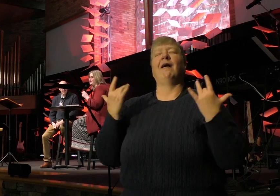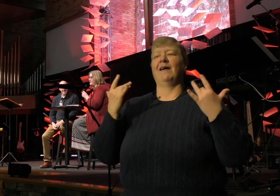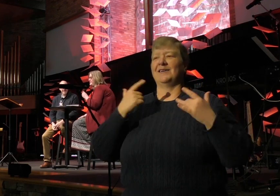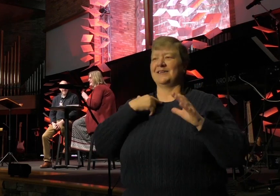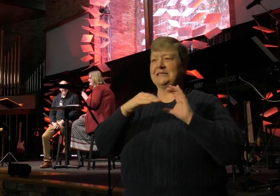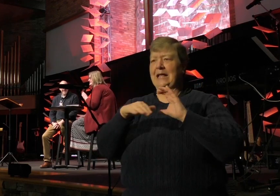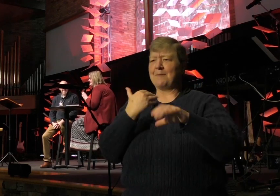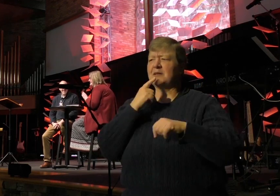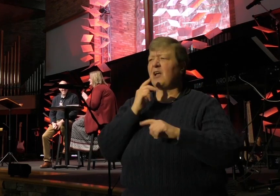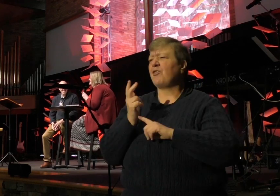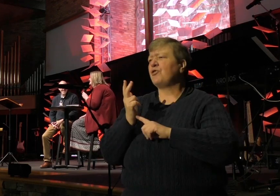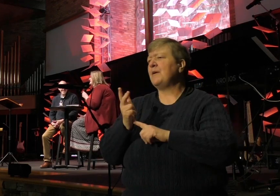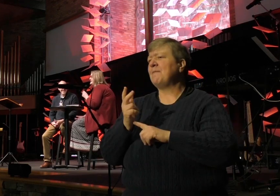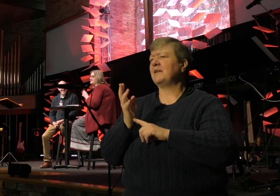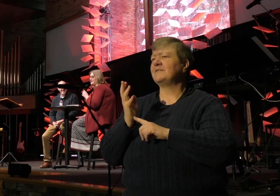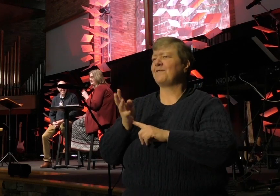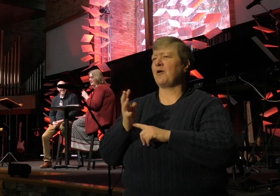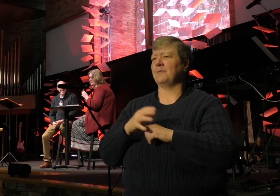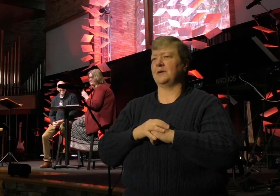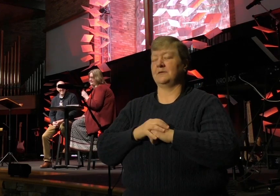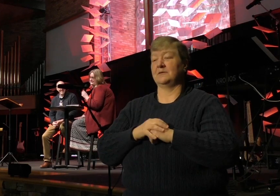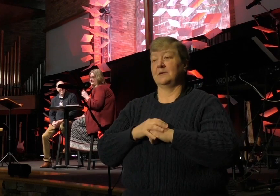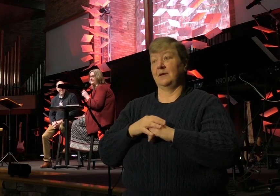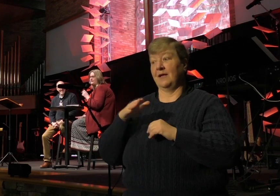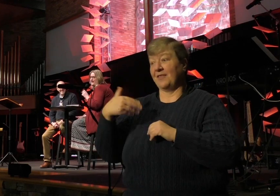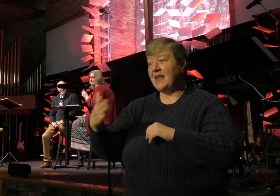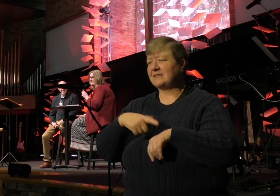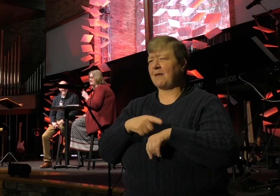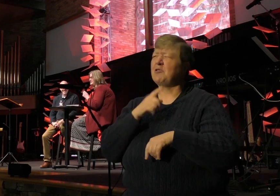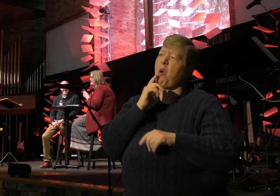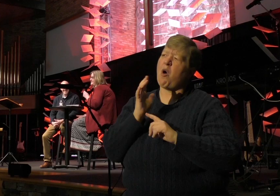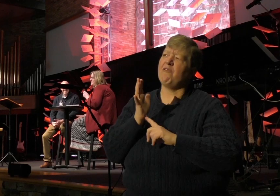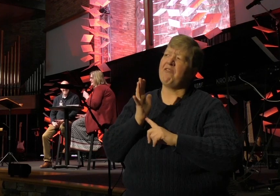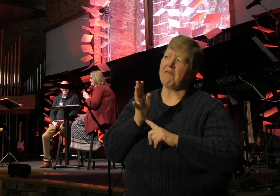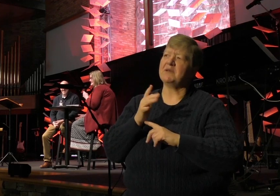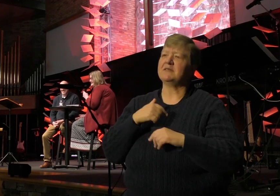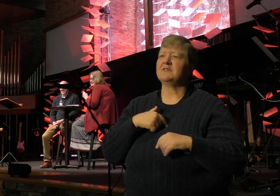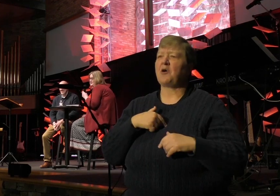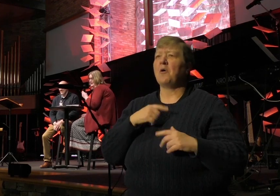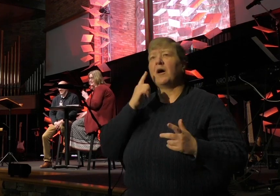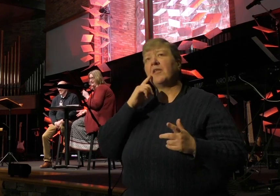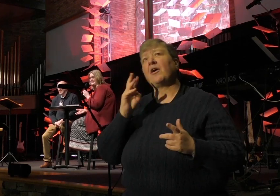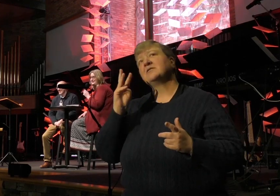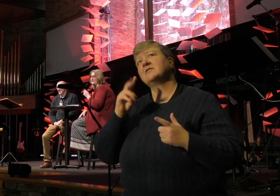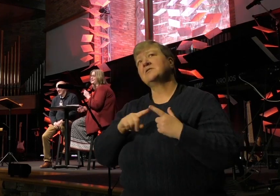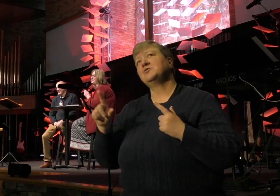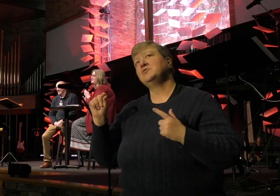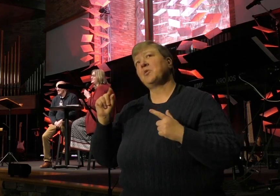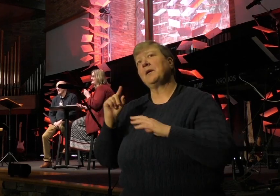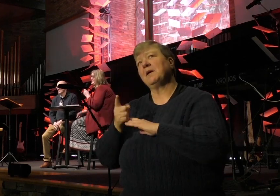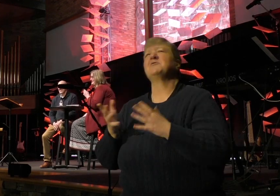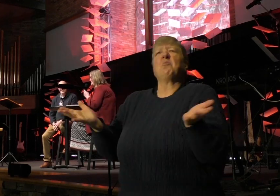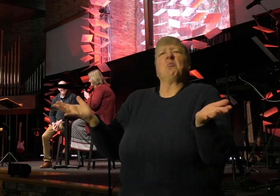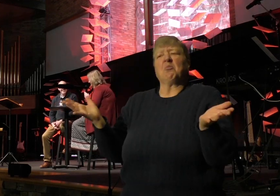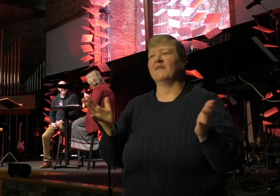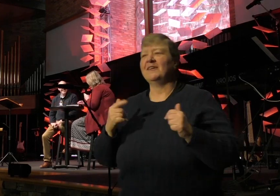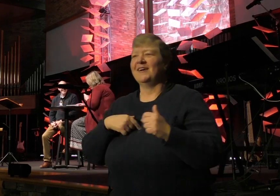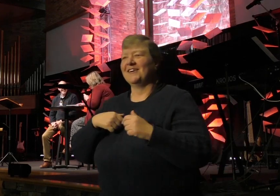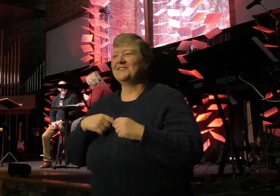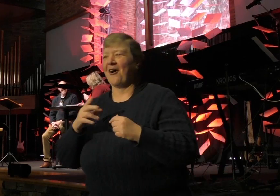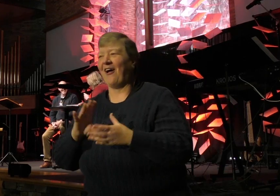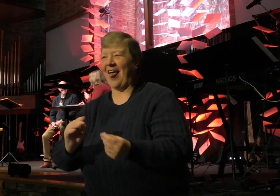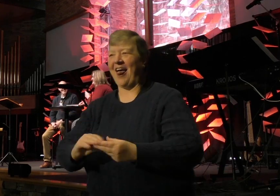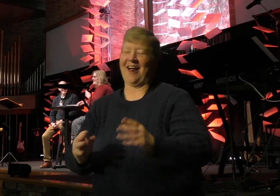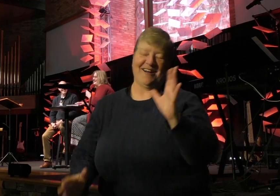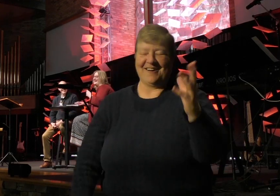like 3 to 4 minutes, and then the next time he talked to me, he said like 5 minutes, so I figure that's 6 to 20 minutes, so we'll see you around noon, you